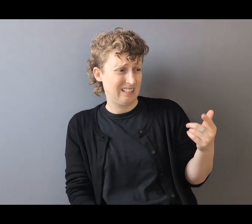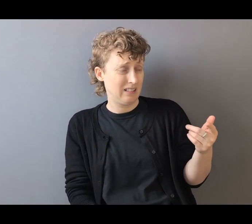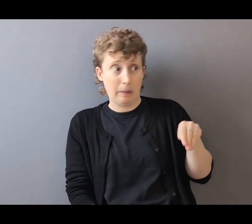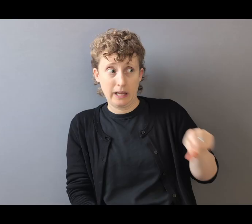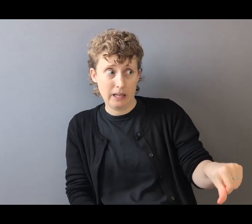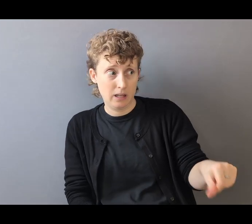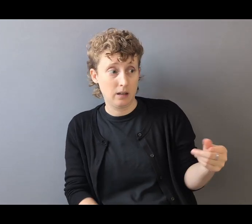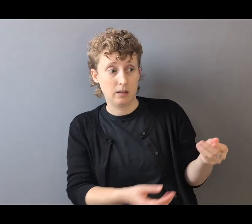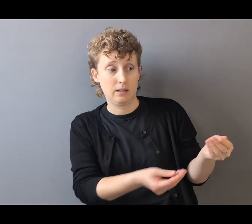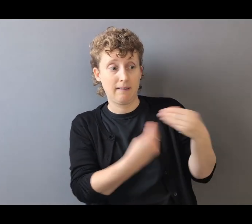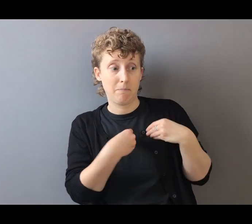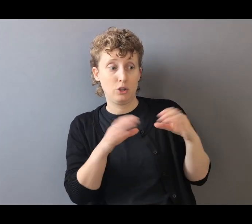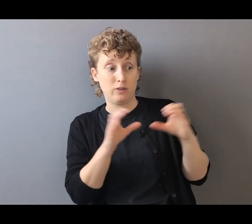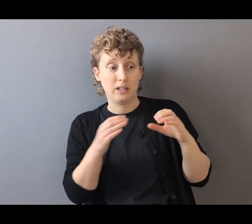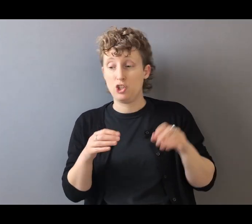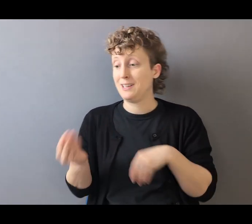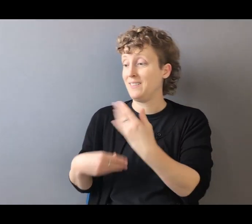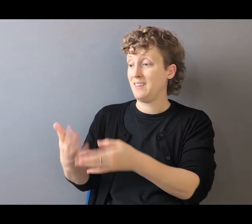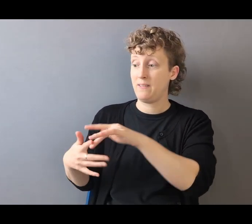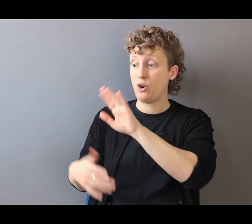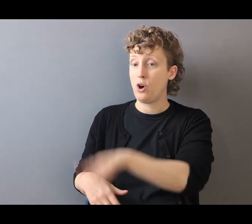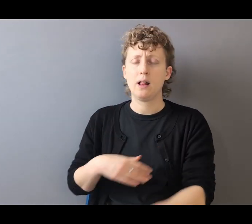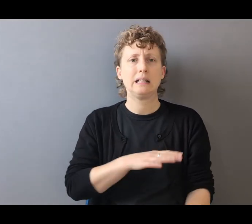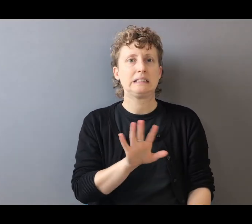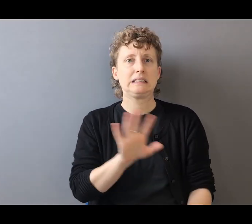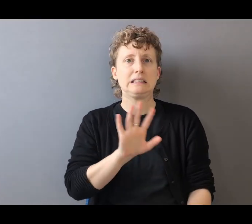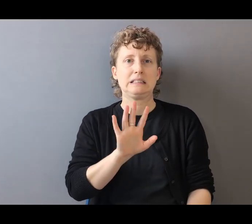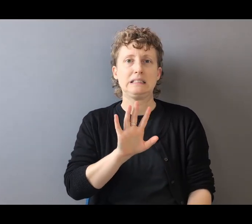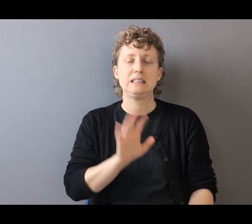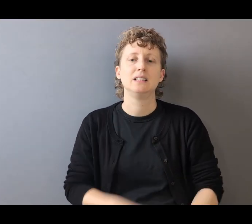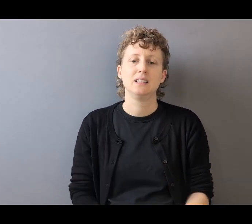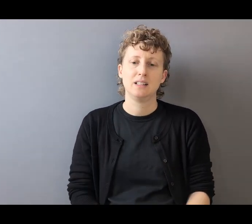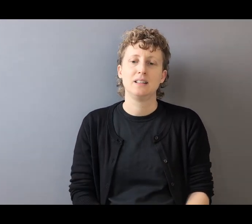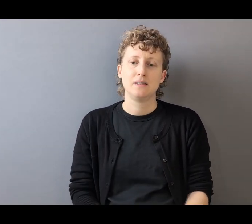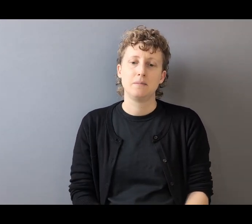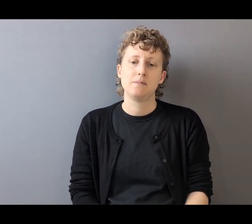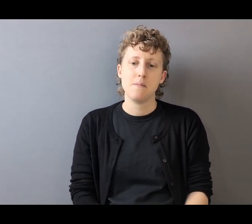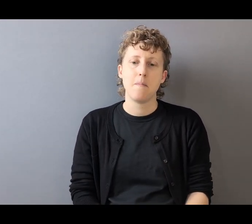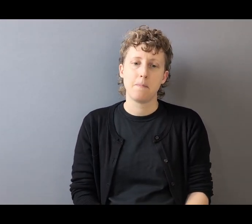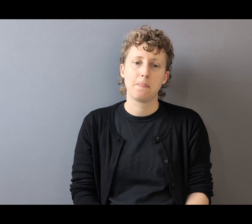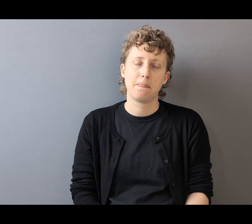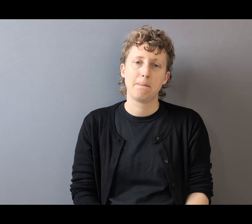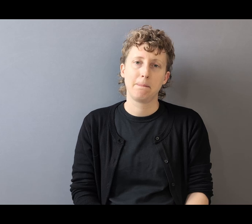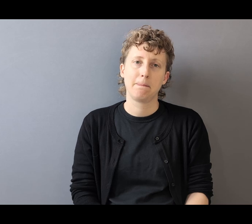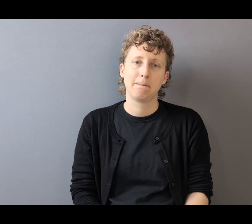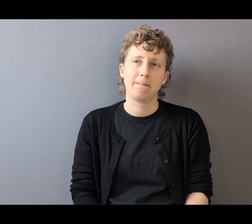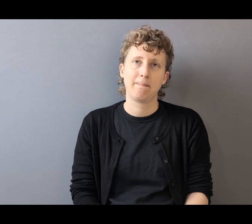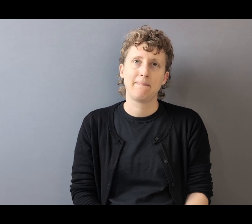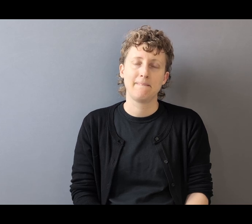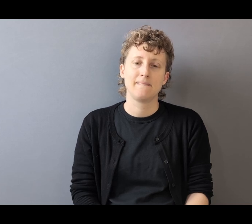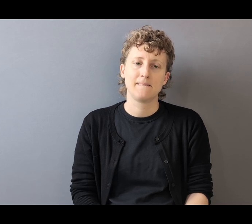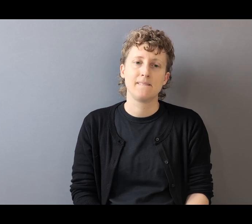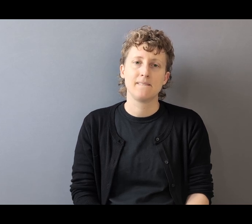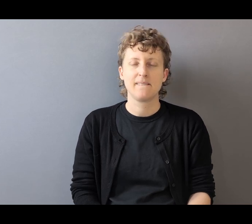And it's like, no, that's not really. So, and I think you can be upset about that approach, of course, but I